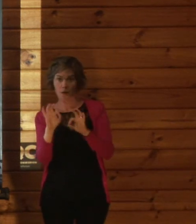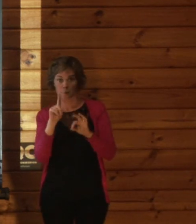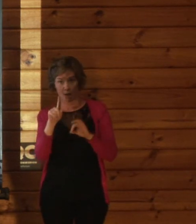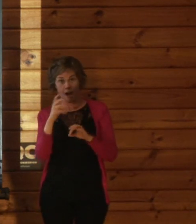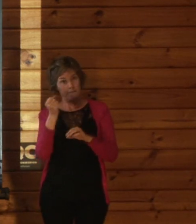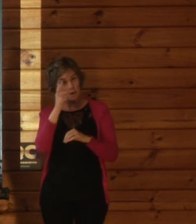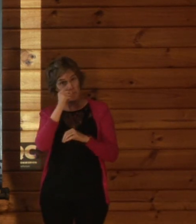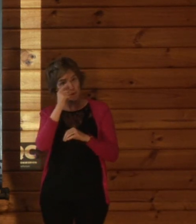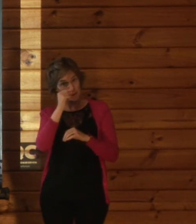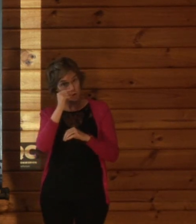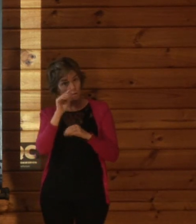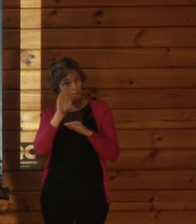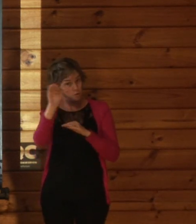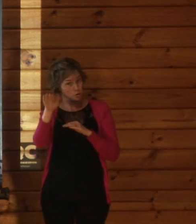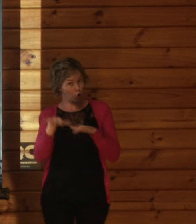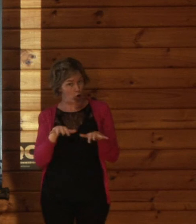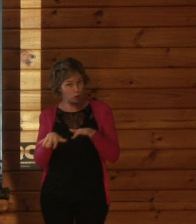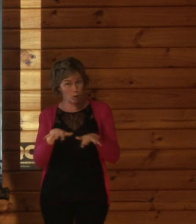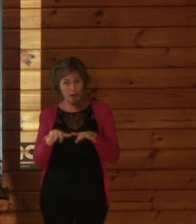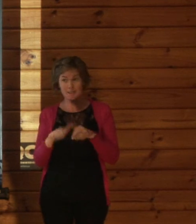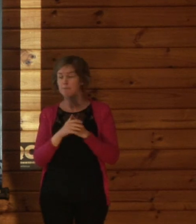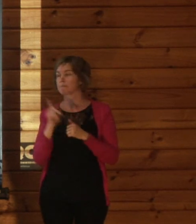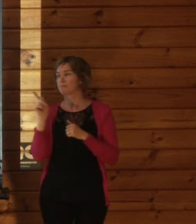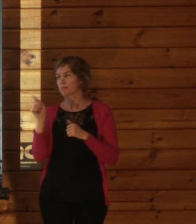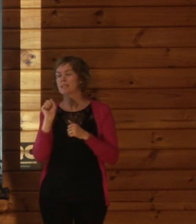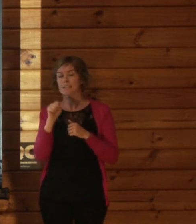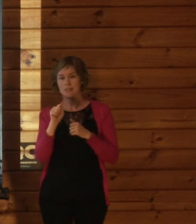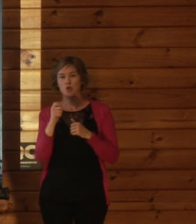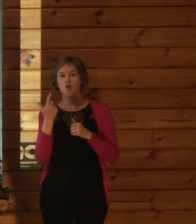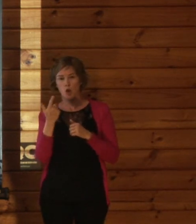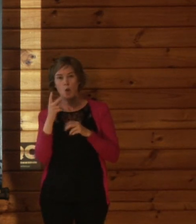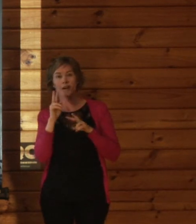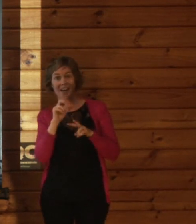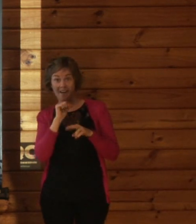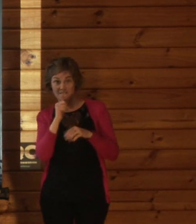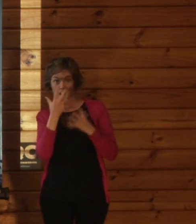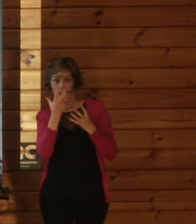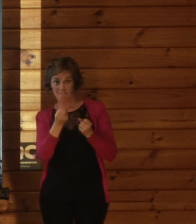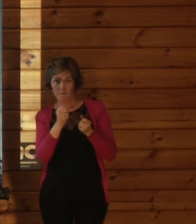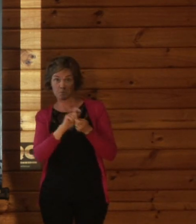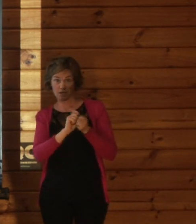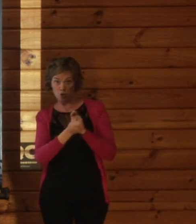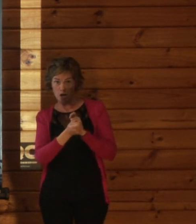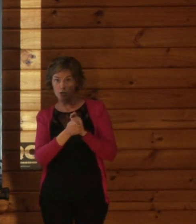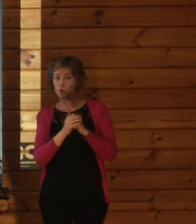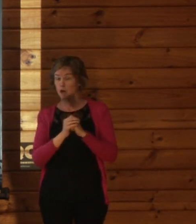Yep, and so it's about has there been a change? But certainly we've gone, this process has rolled out across TC2.